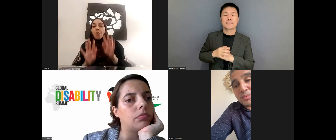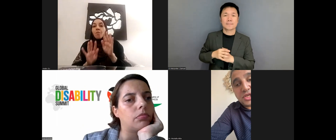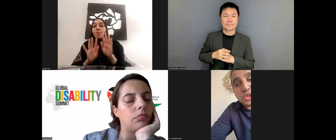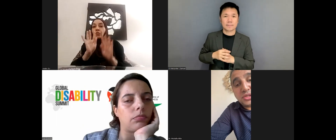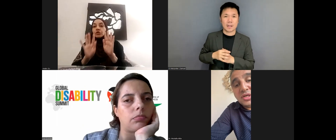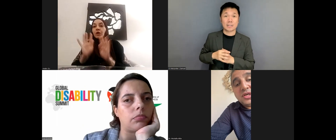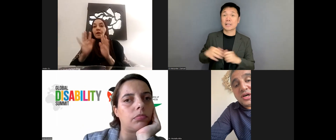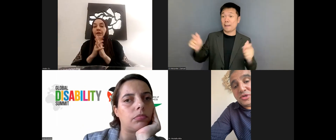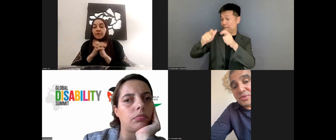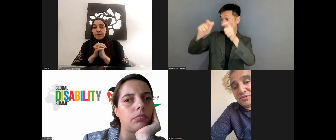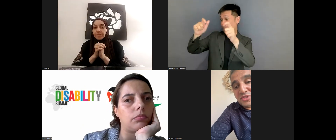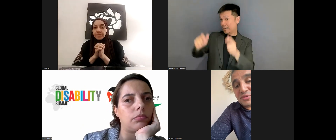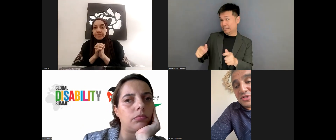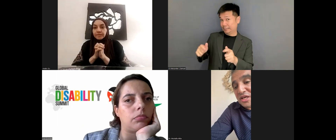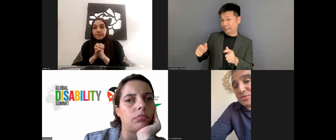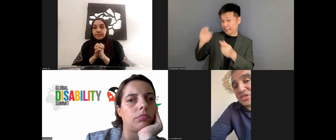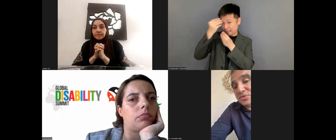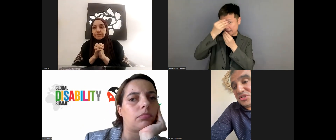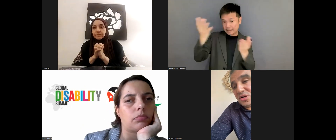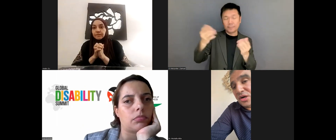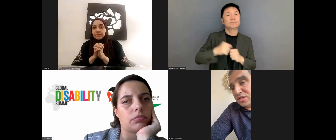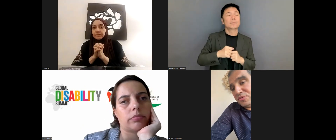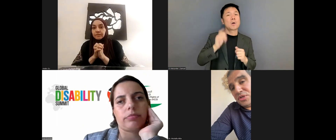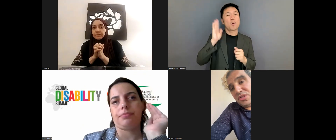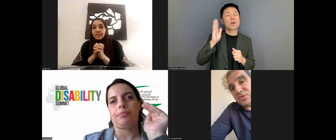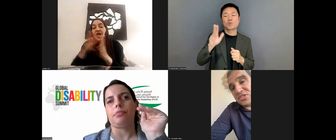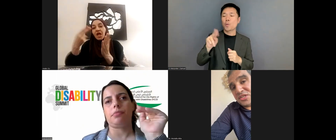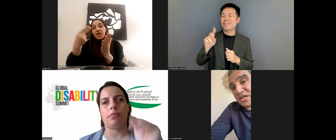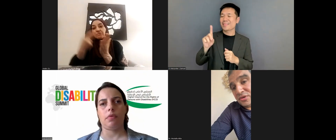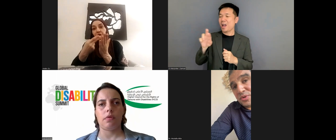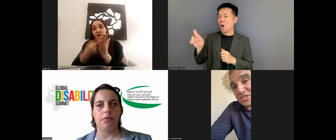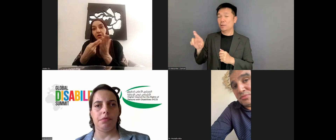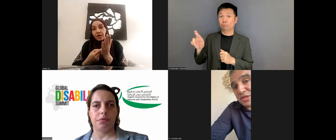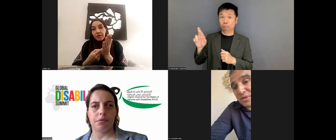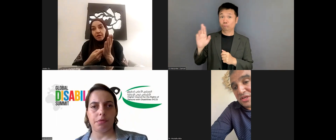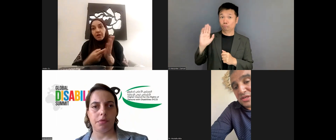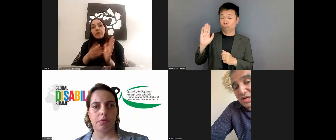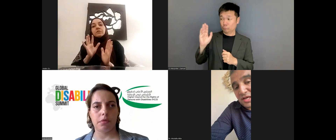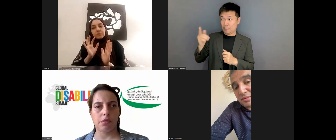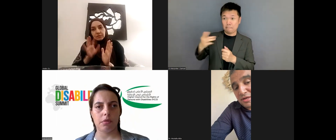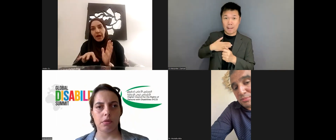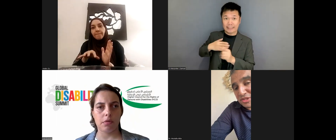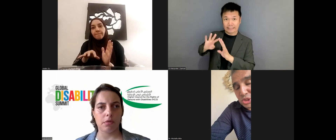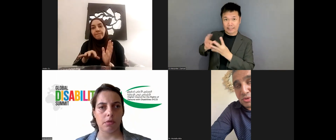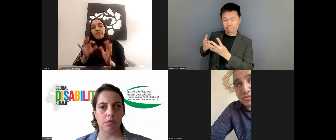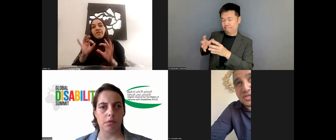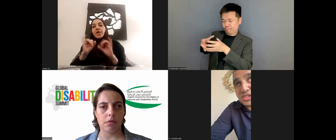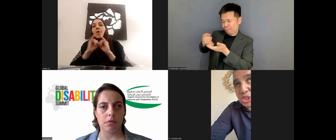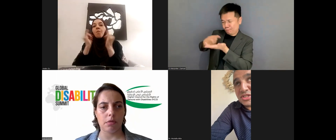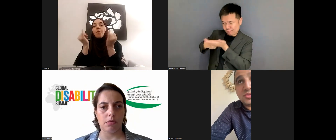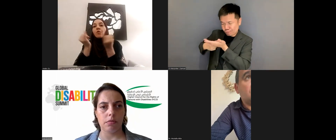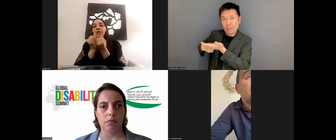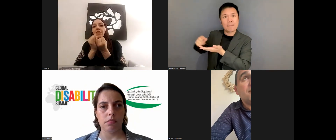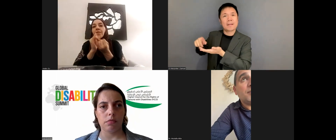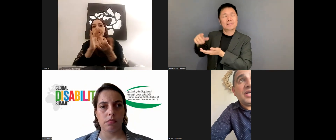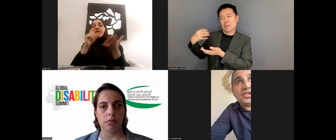multi-report publication, I think we have drafted that with the UNDRR, and definitely would discuss that with my colleague, Partnership Officer